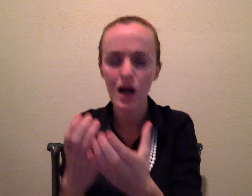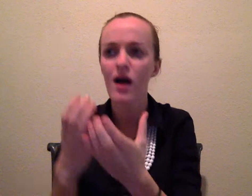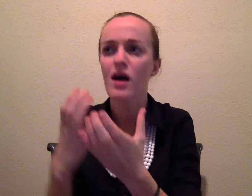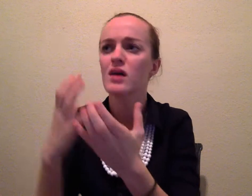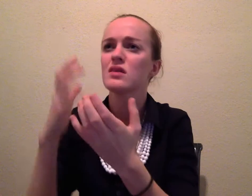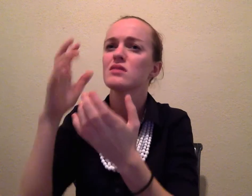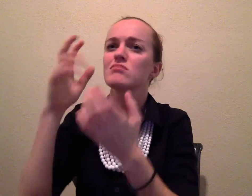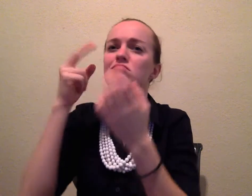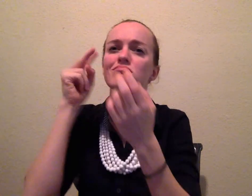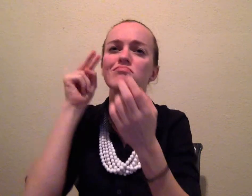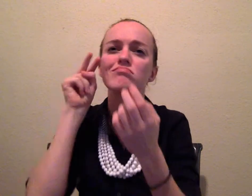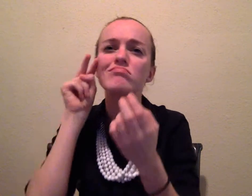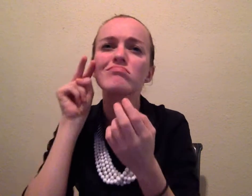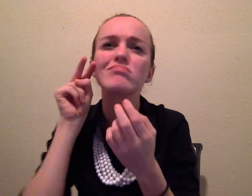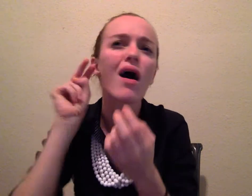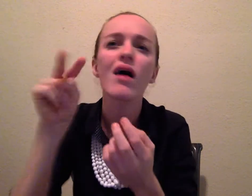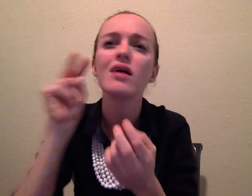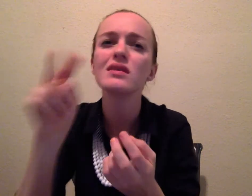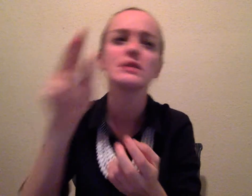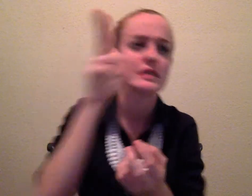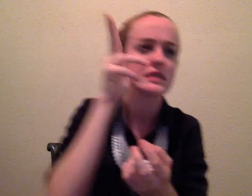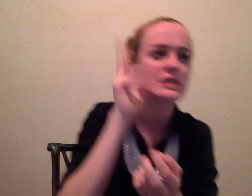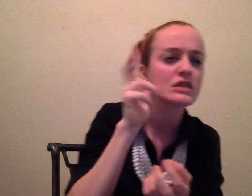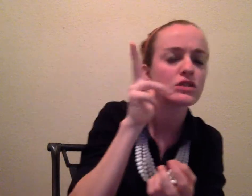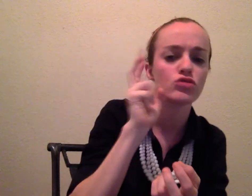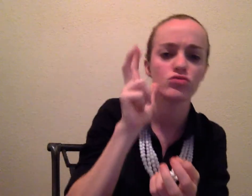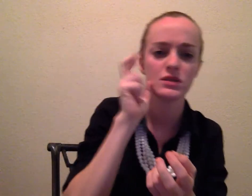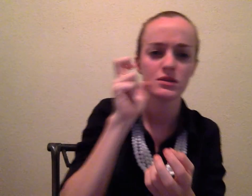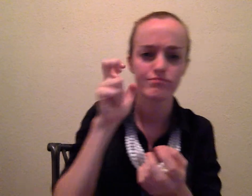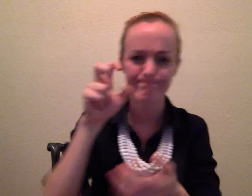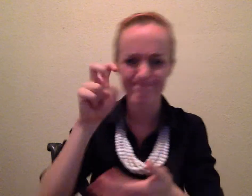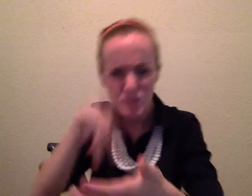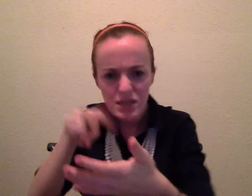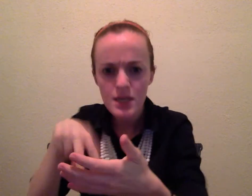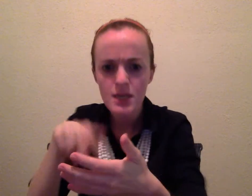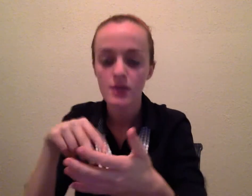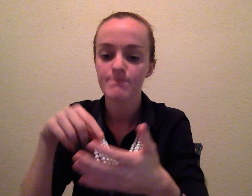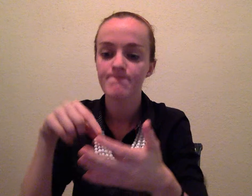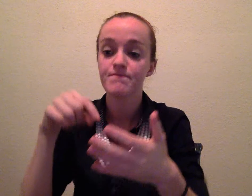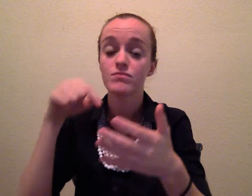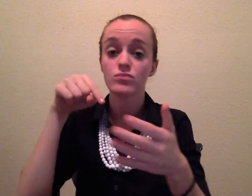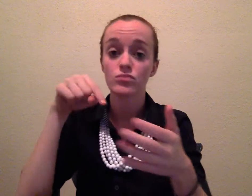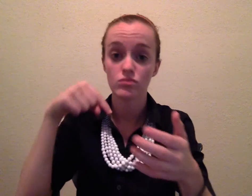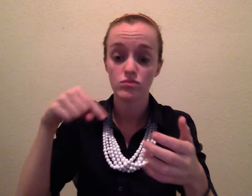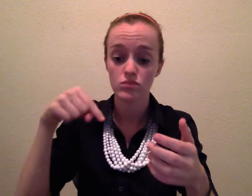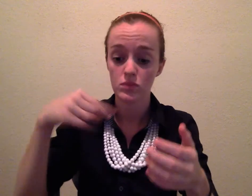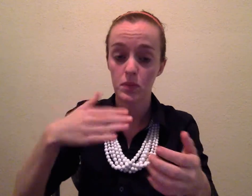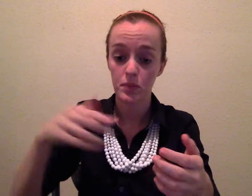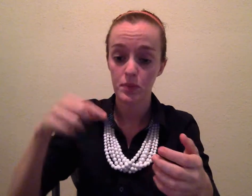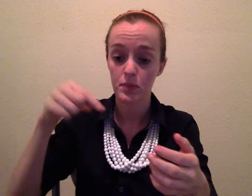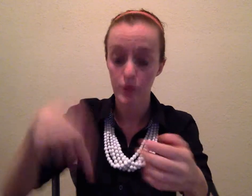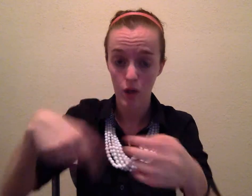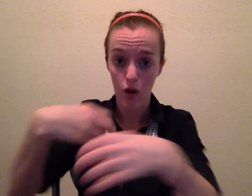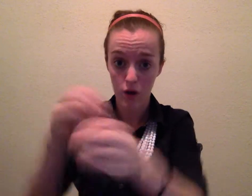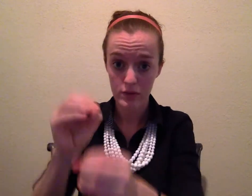can access it just like every other student. But to me, that's a very reactive approach. You know, we're waiting for the problem to show